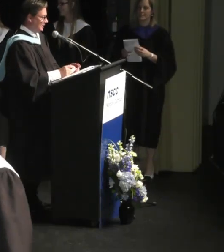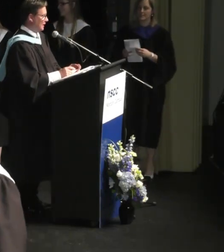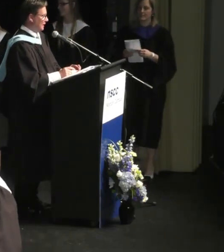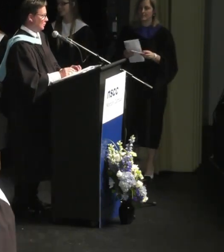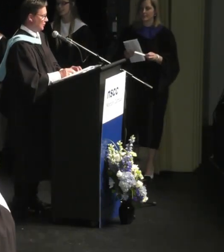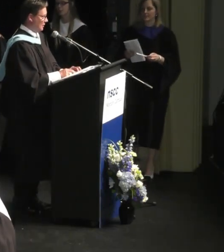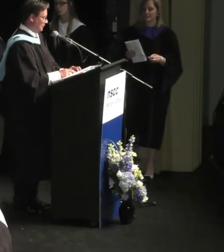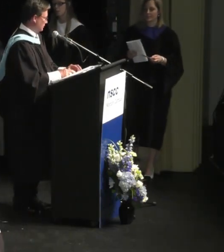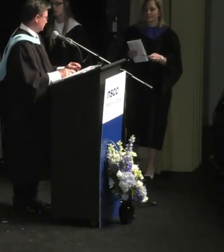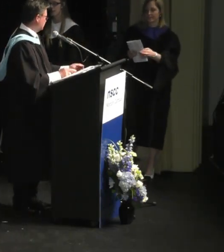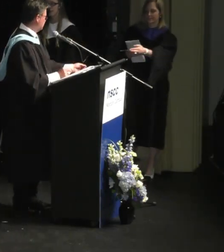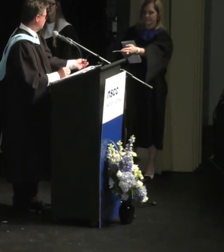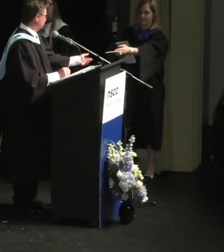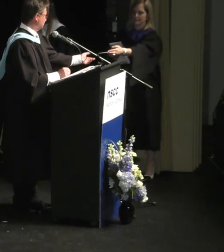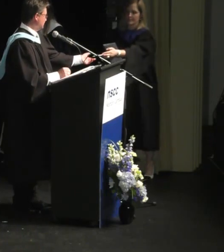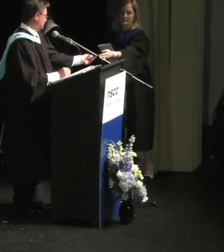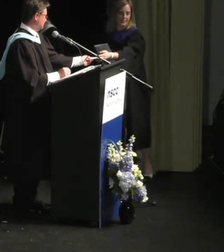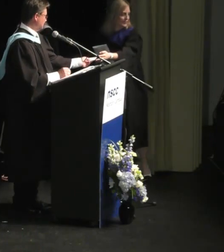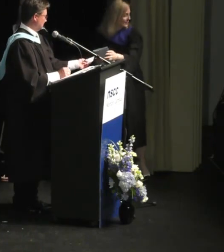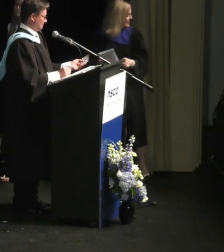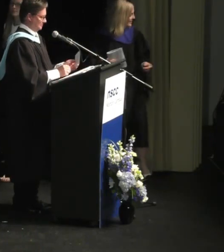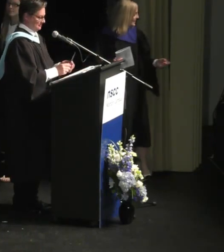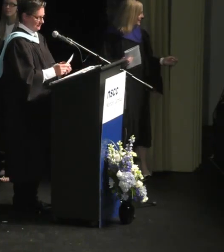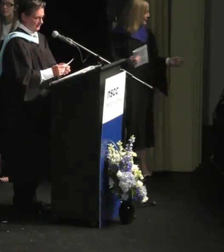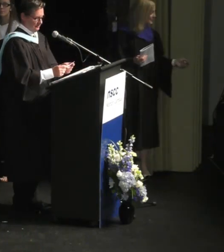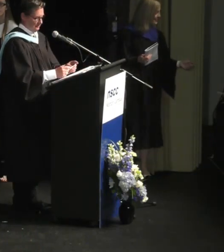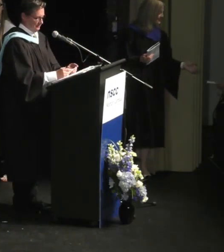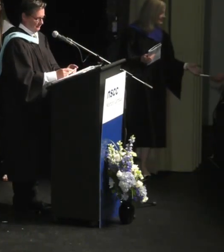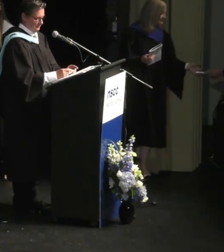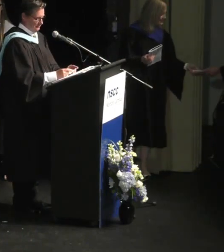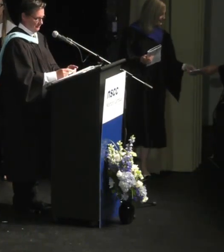Brittany McKay with honors.